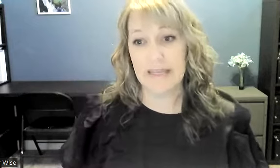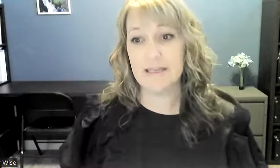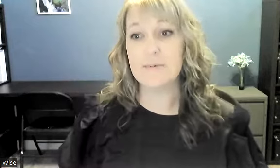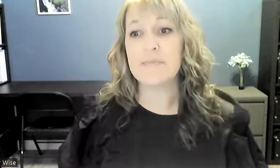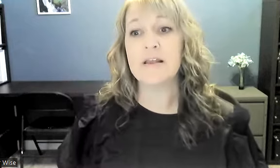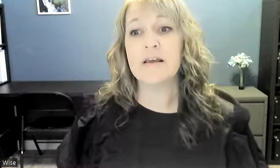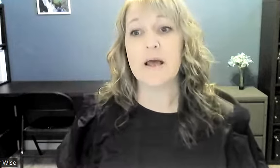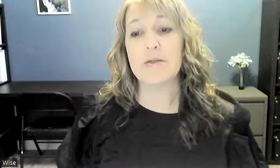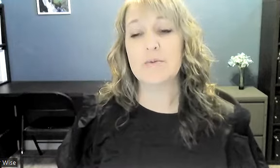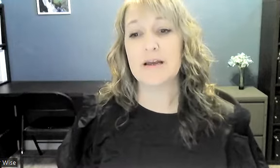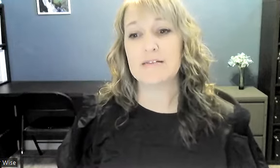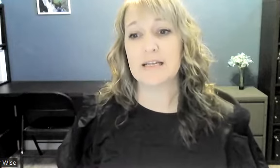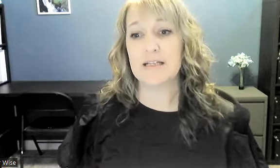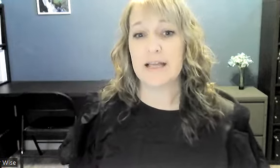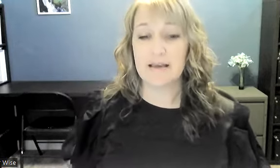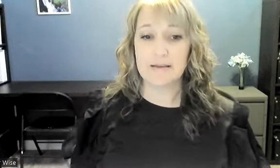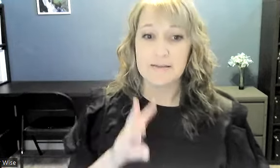Lake. Another way of signing lake is